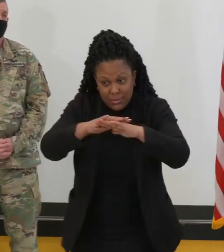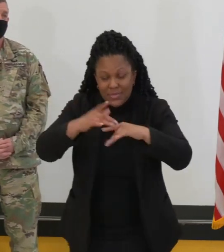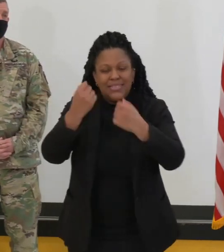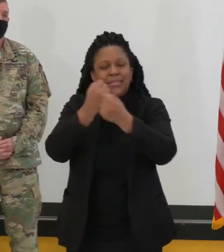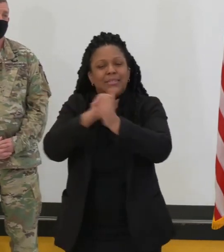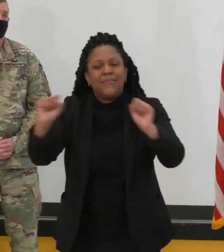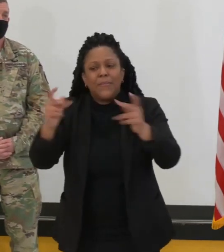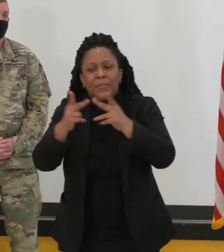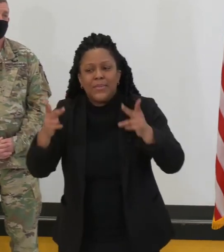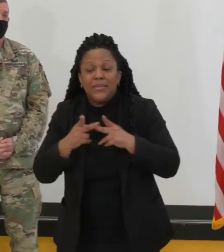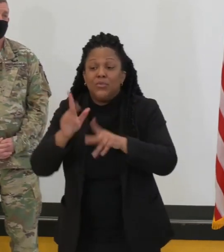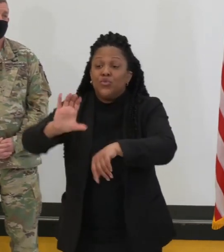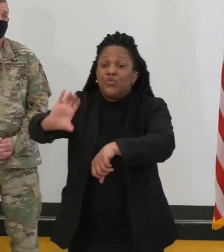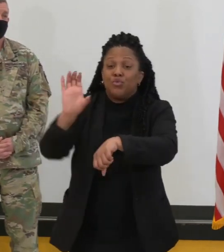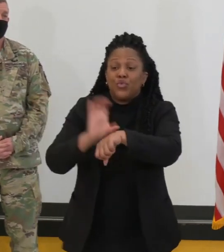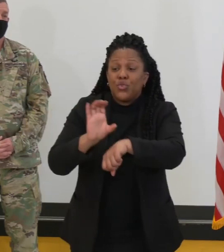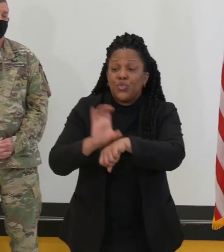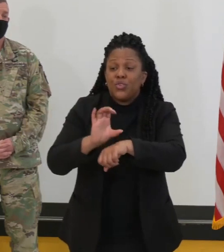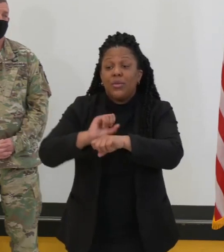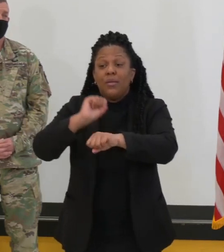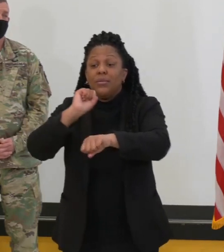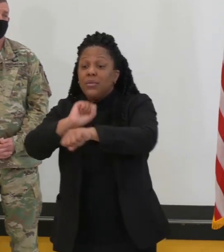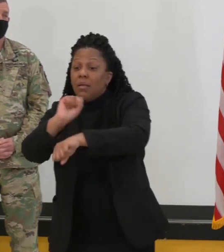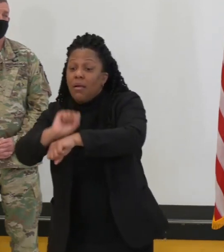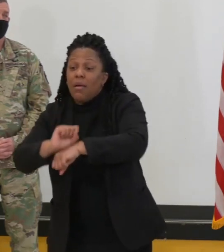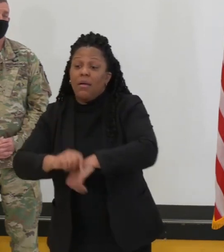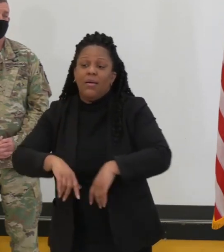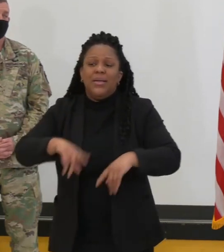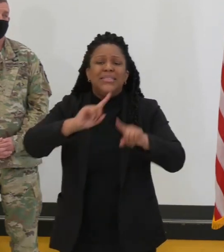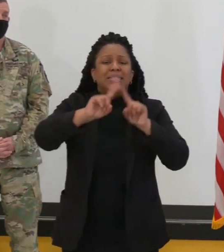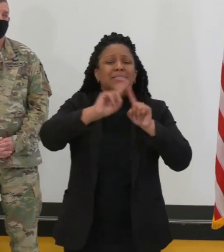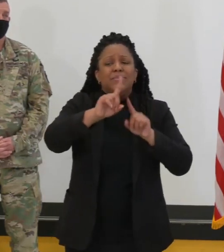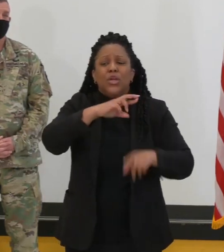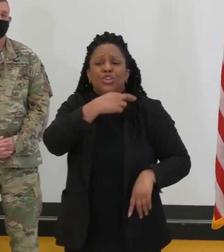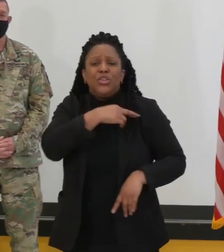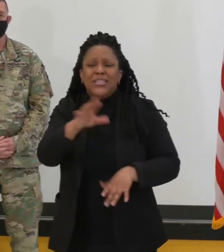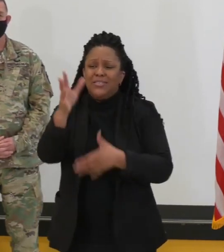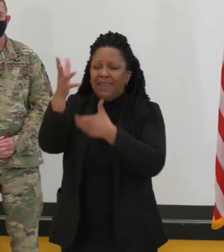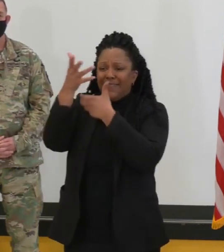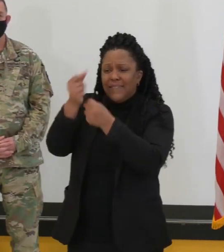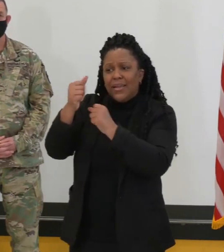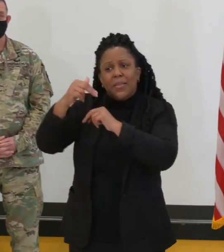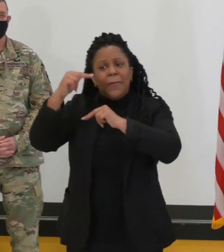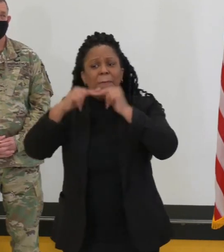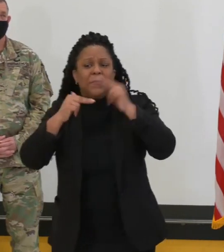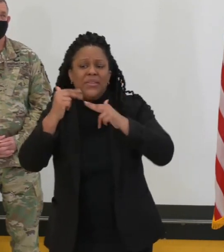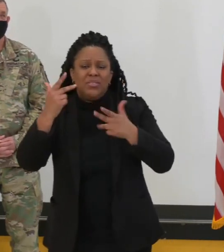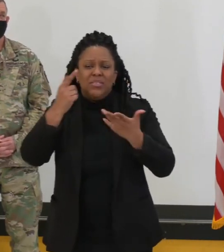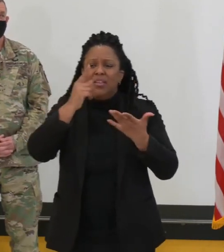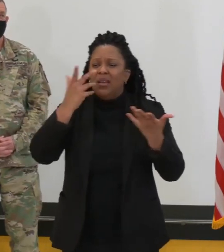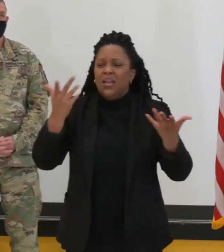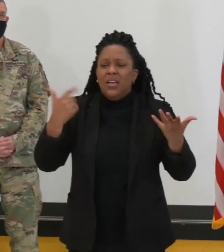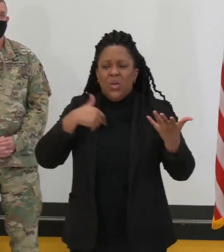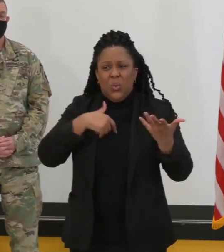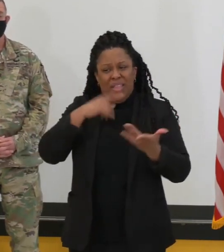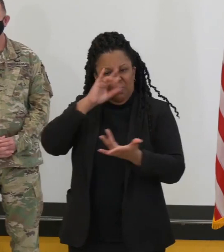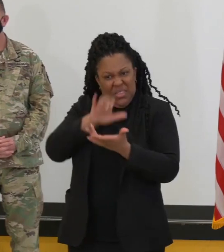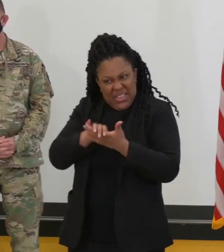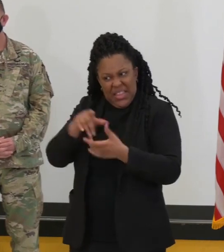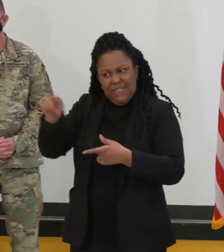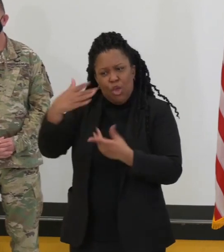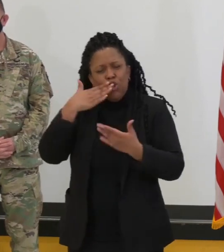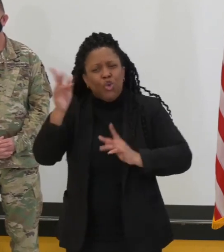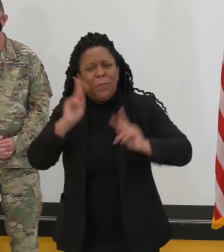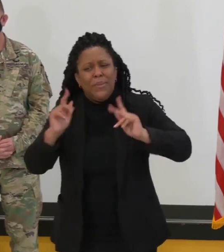centers. It is in that kind of gathering where we really do believe their First Amendment rights can be heard, and yet they can also